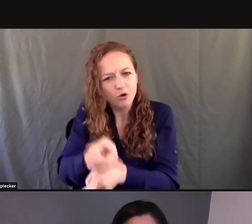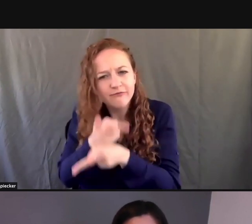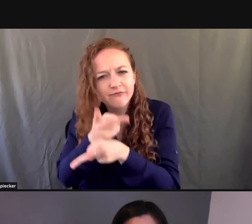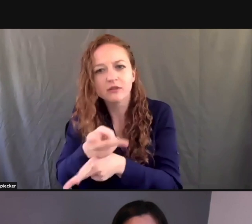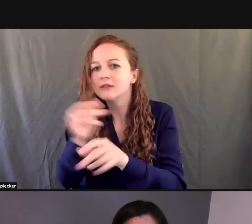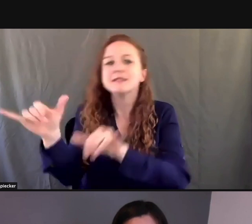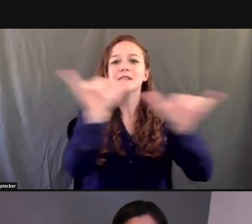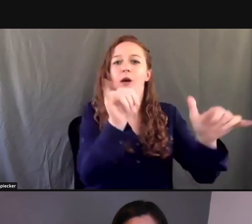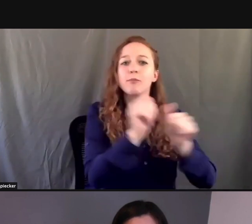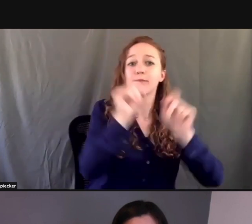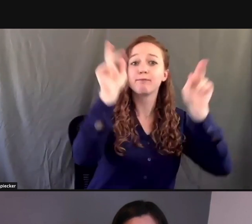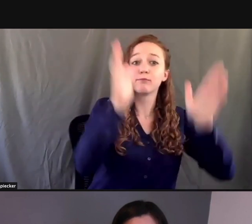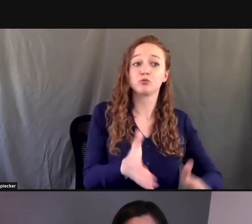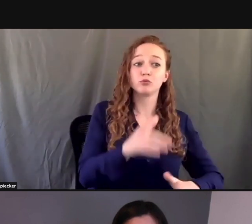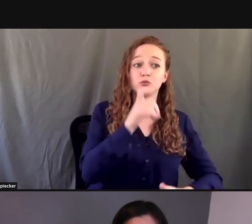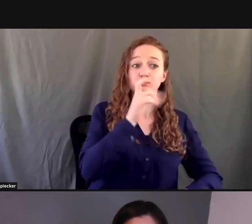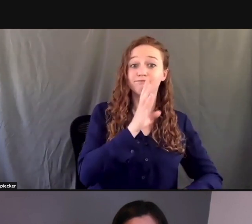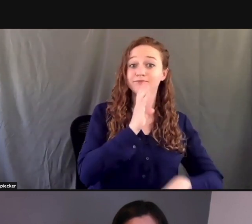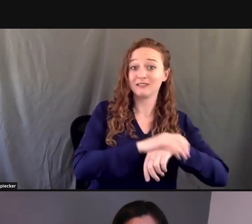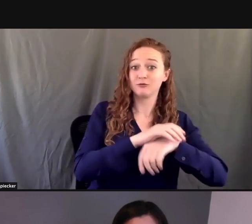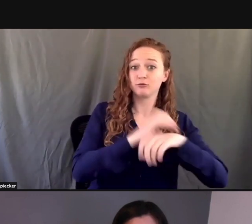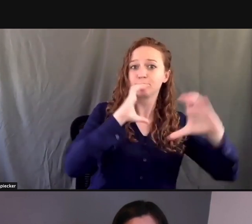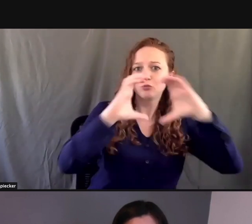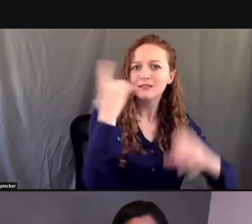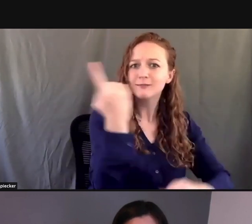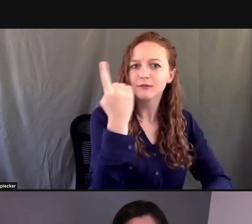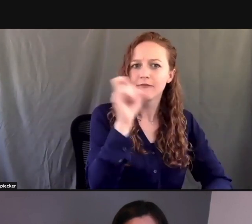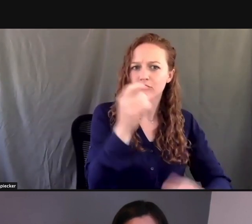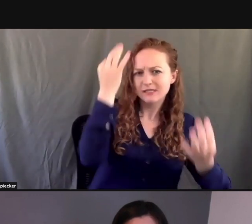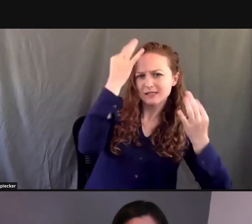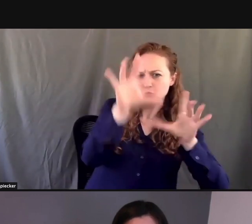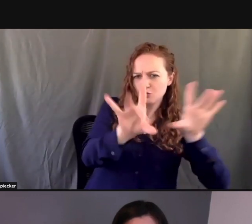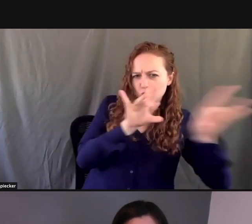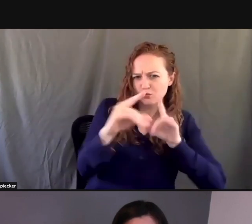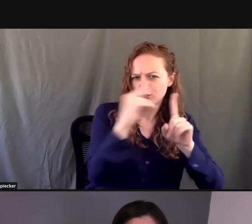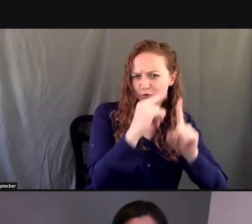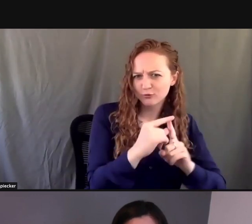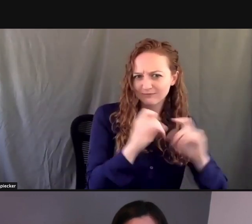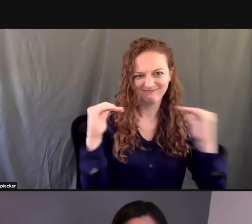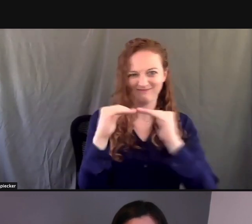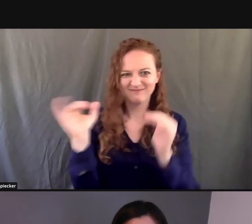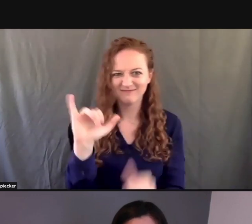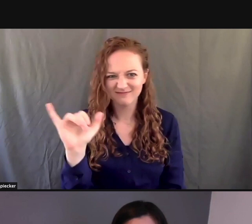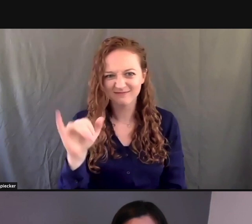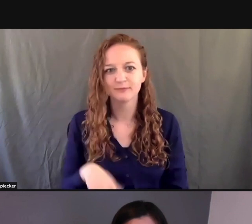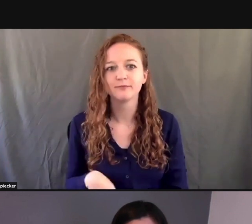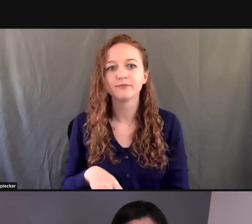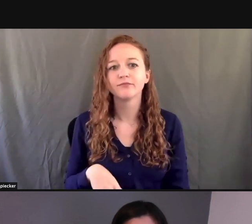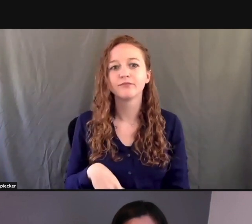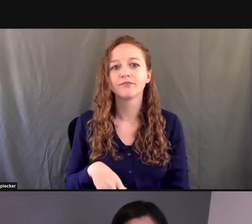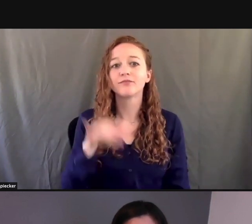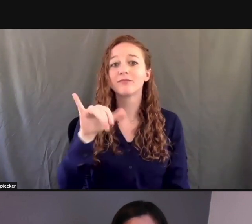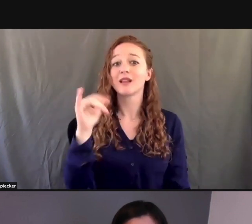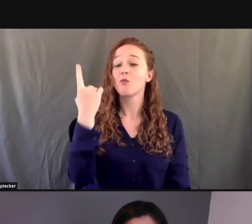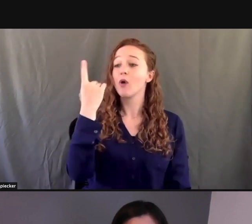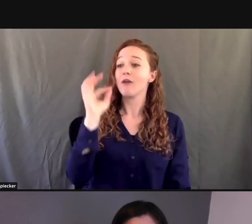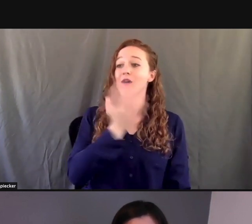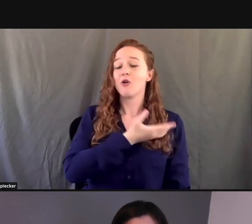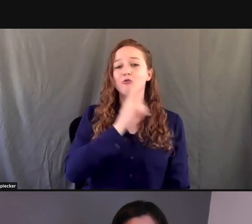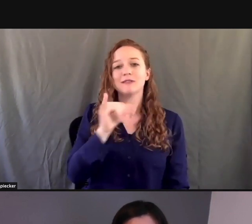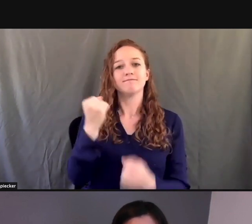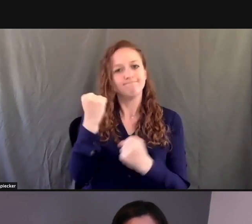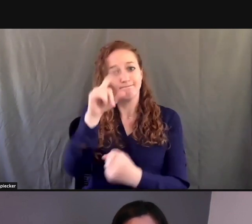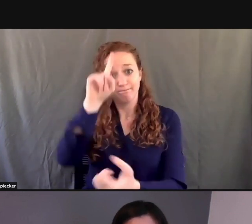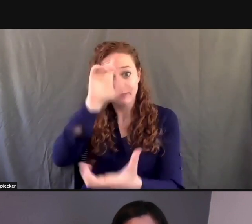Which is not true. The ASL is young, what, about 200 years old. It's still developing, and English has been around for some time.